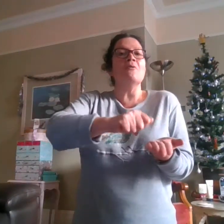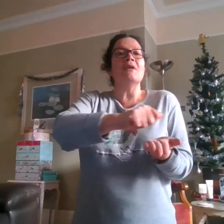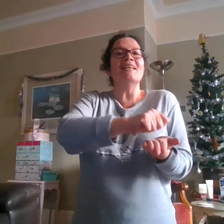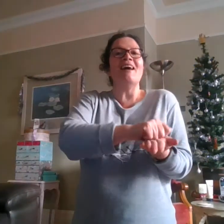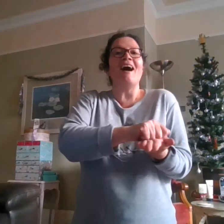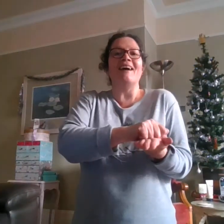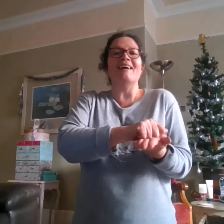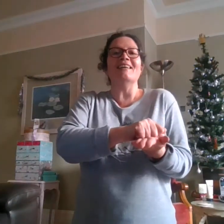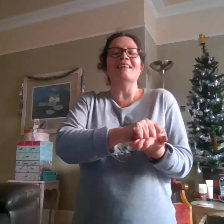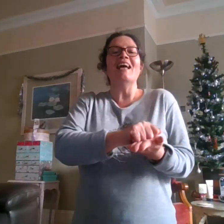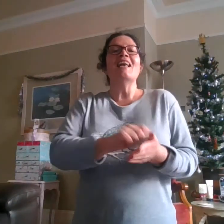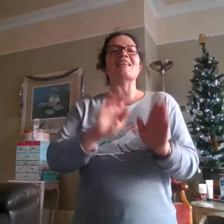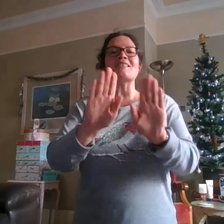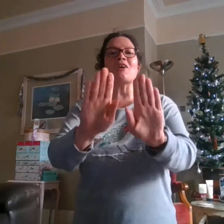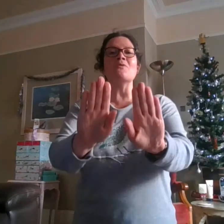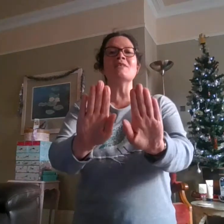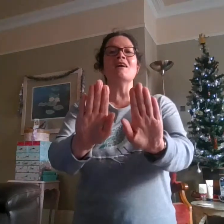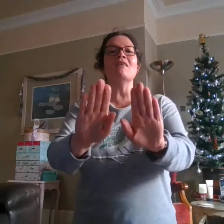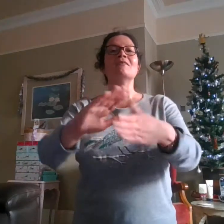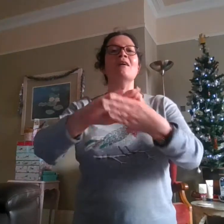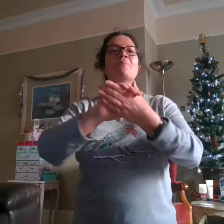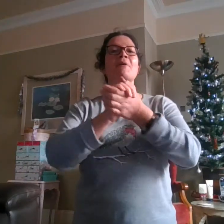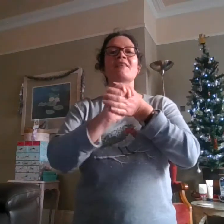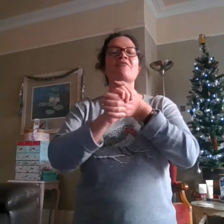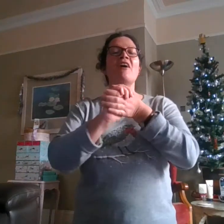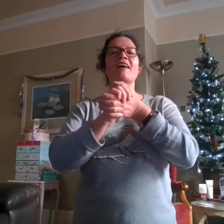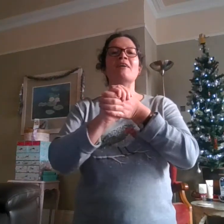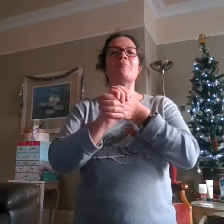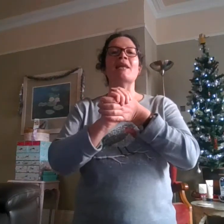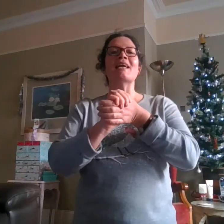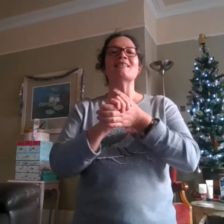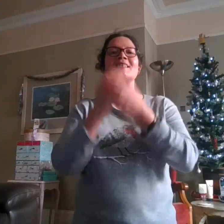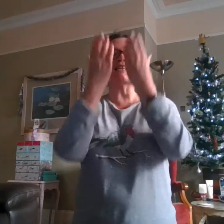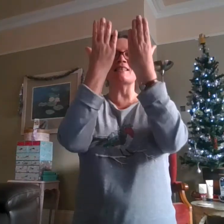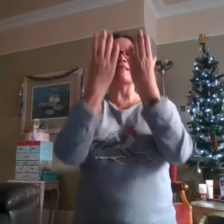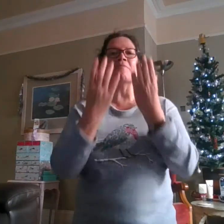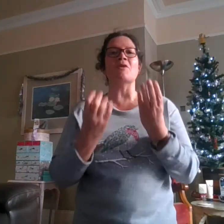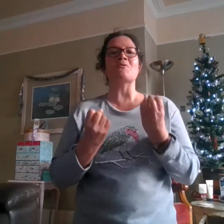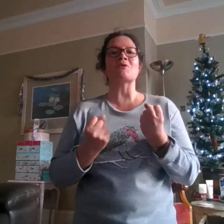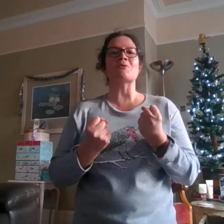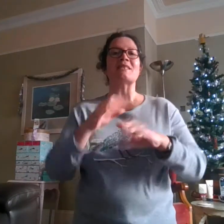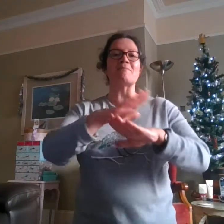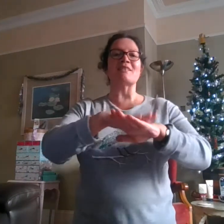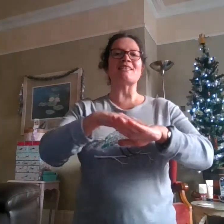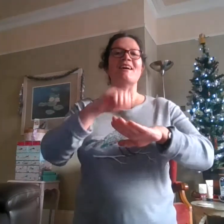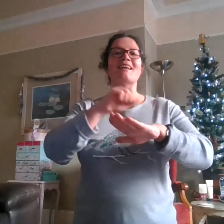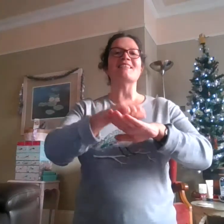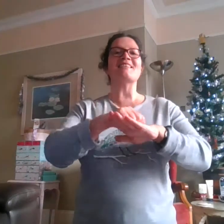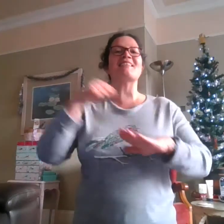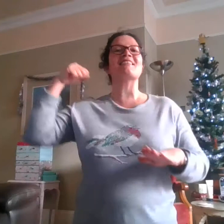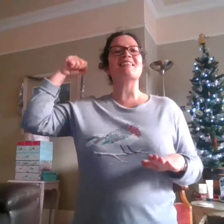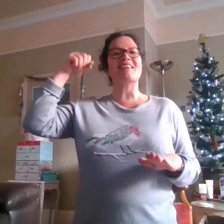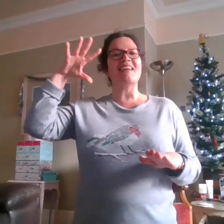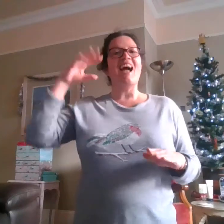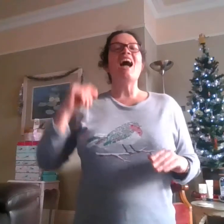holy night. Let's cozy on up by the fireplace and dim those Christmas lights.